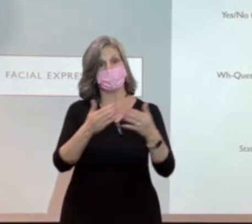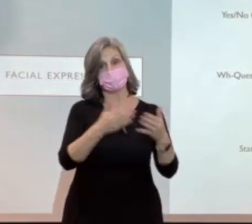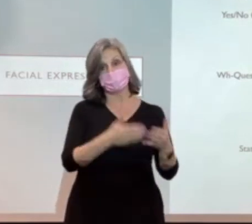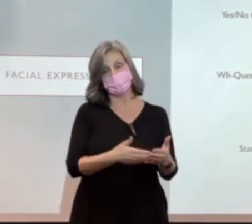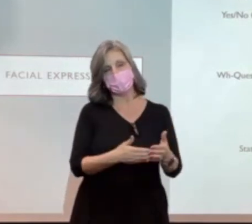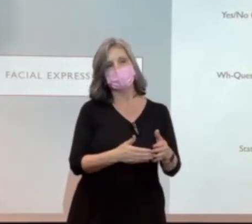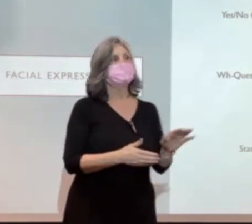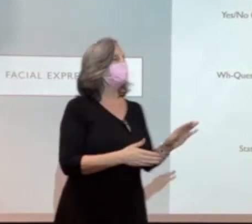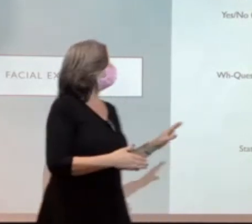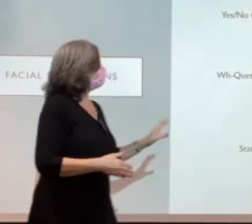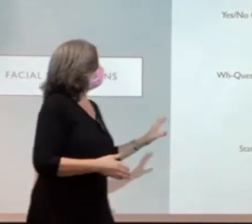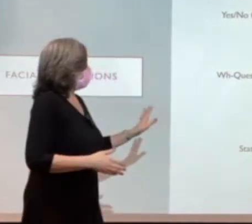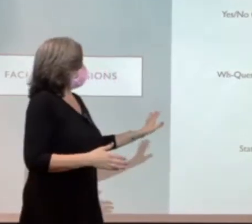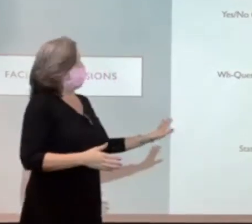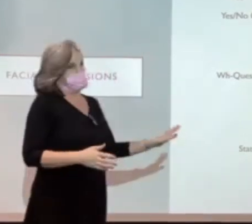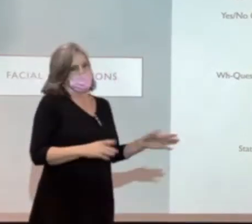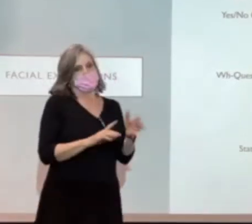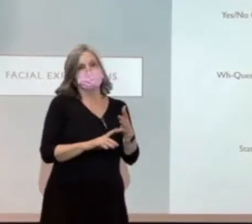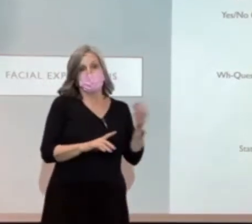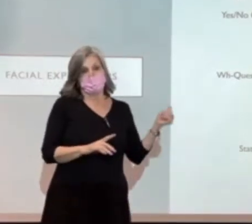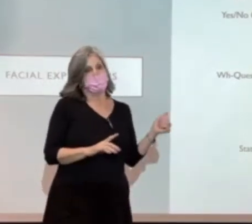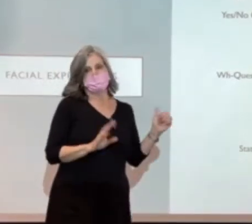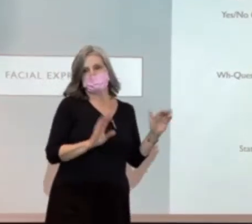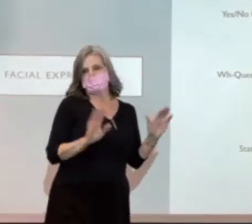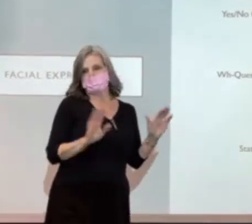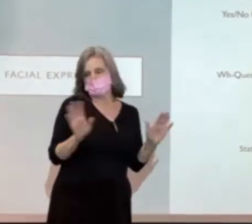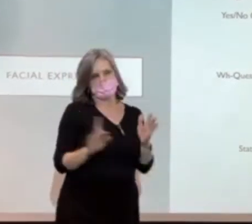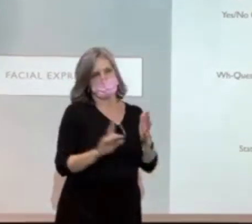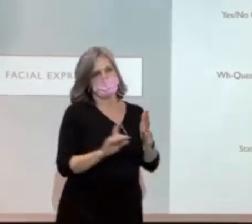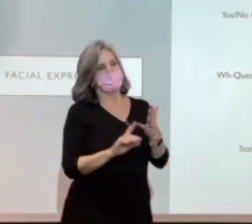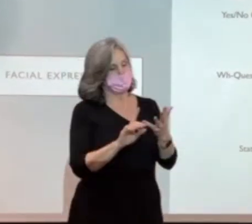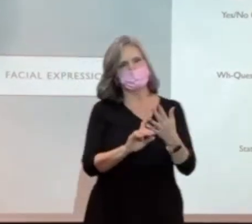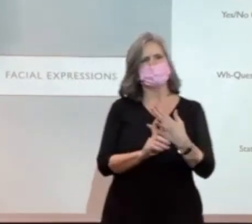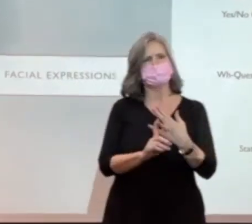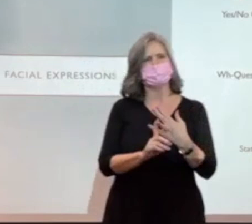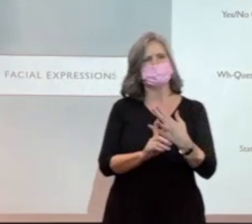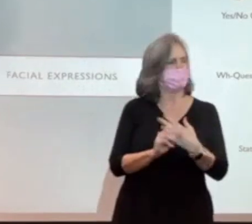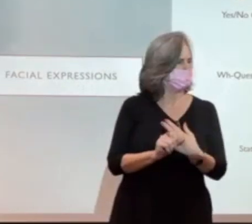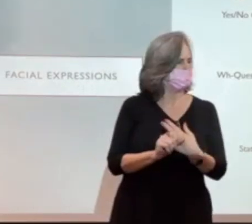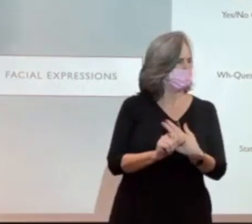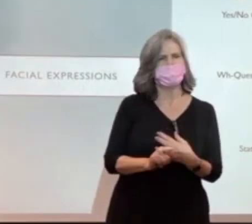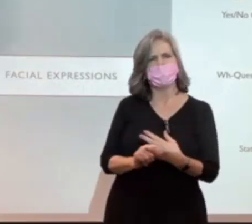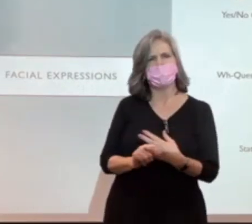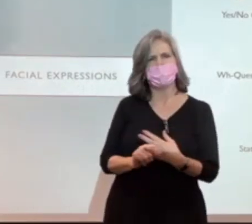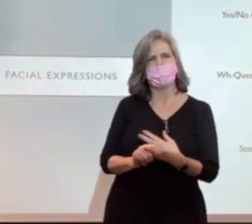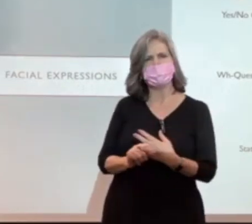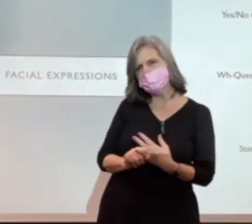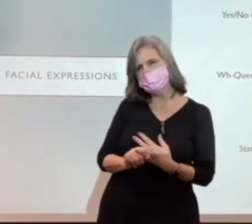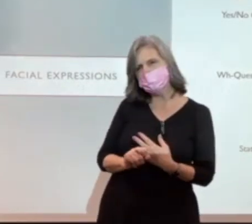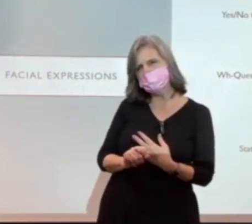you learn, how much ASL you know. It's fascinating, that one particularly. There's also a show called This